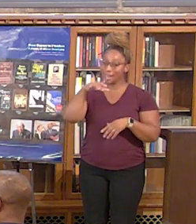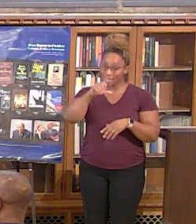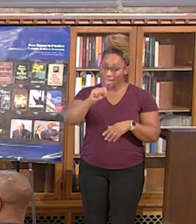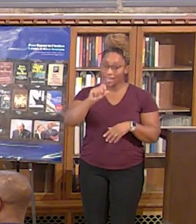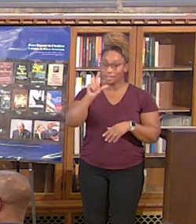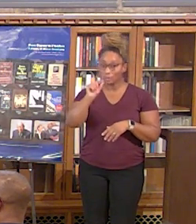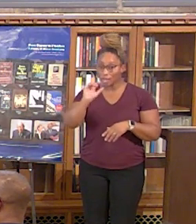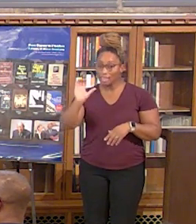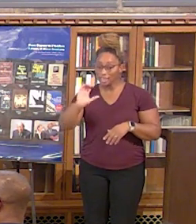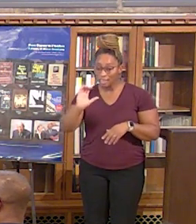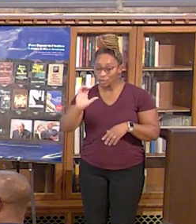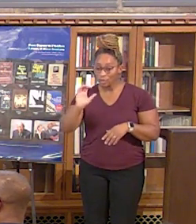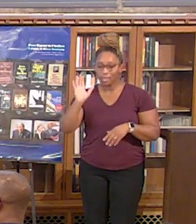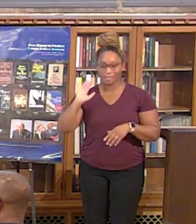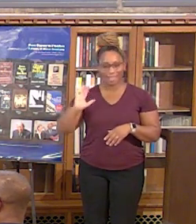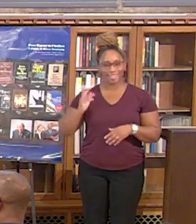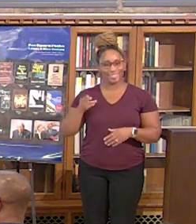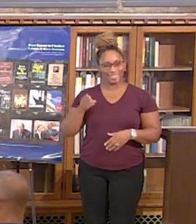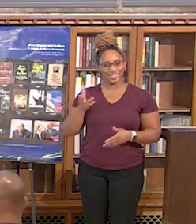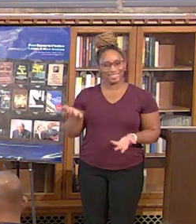century is